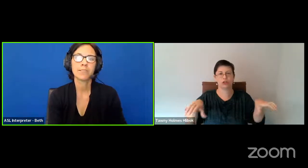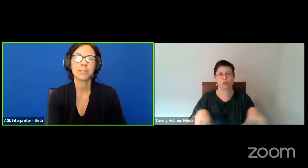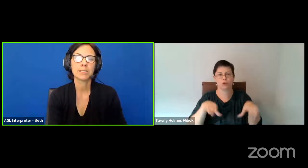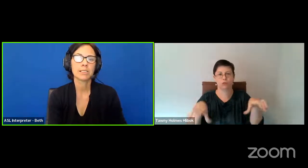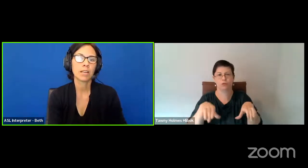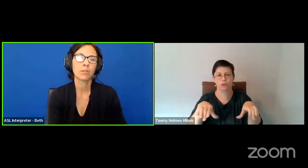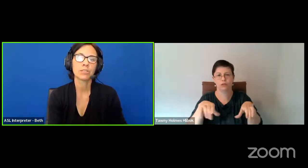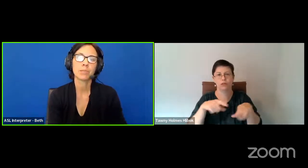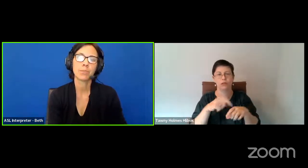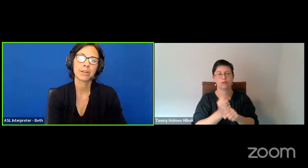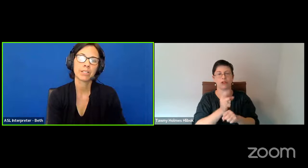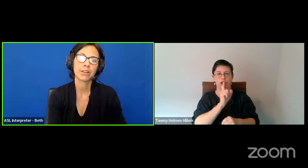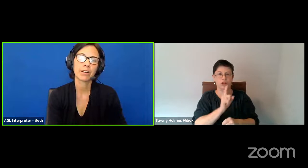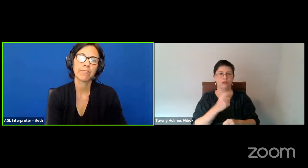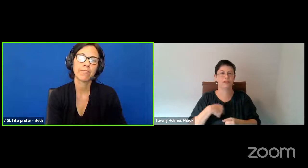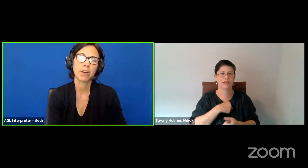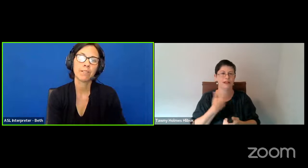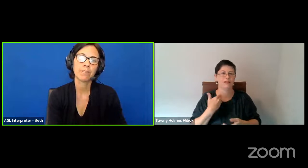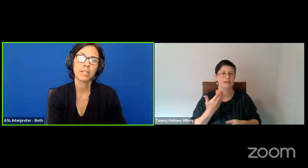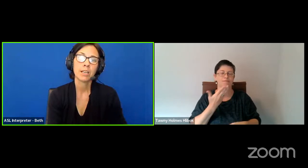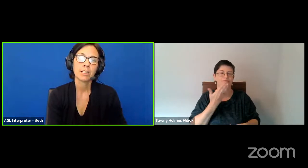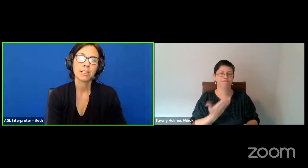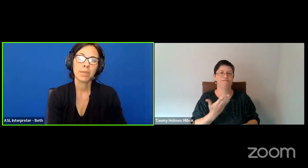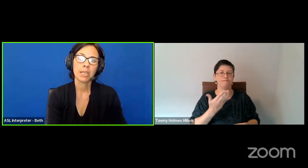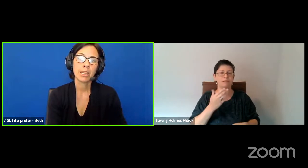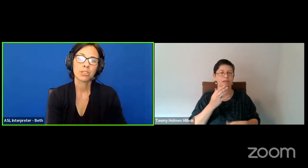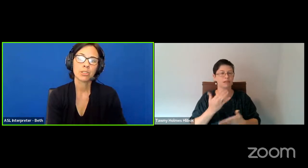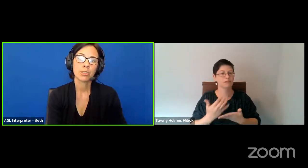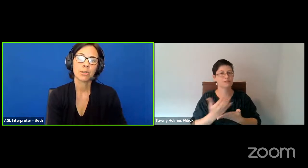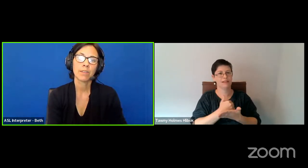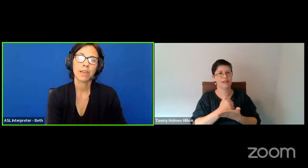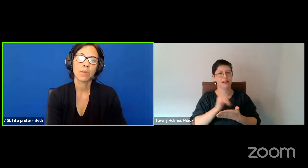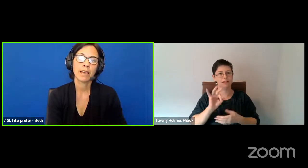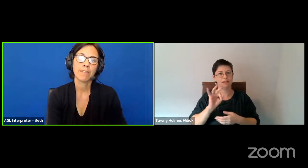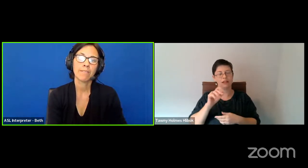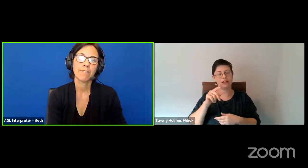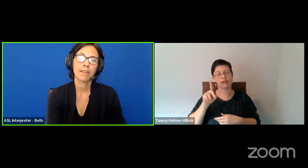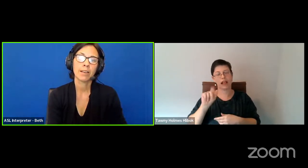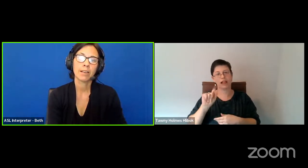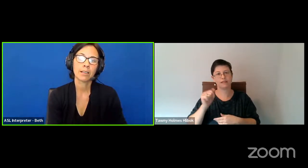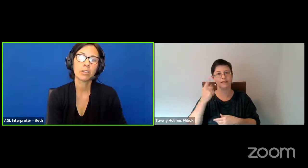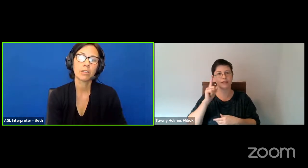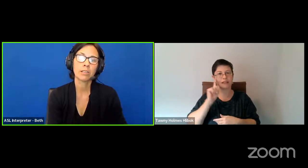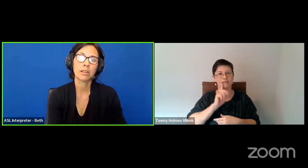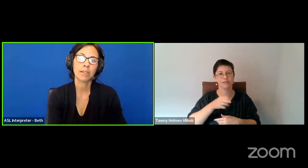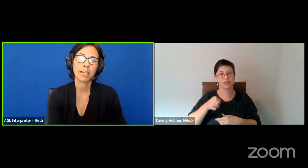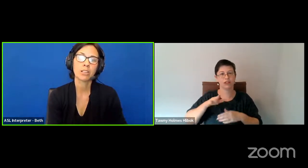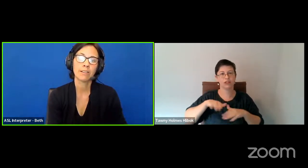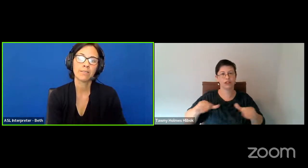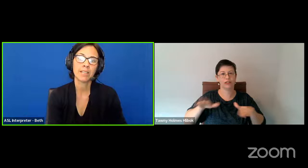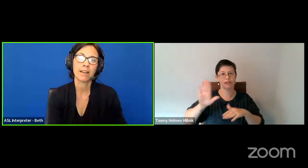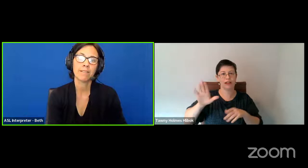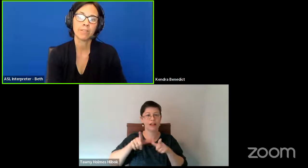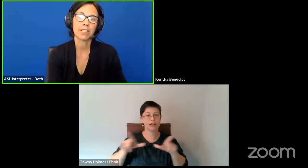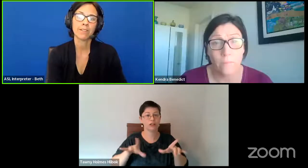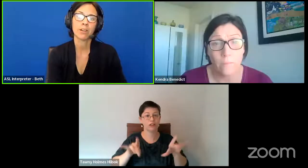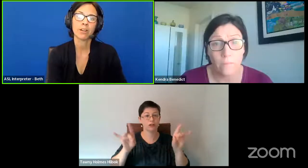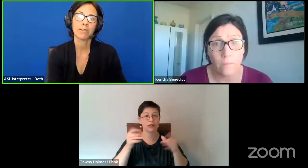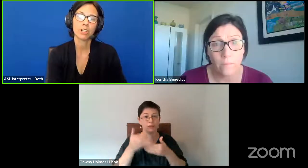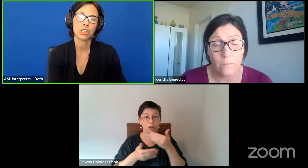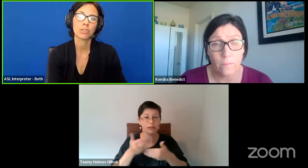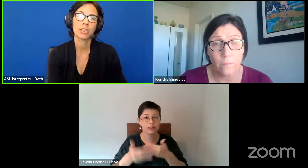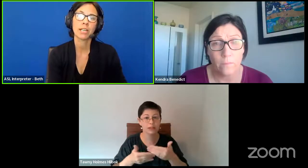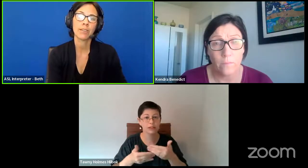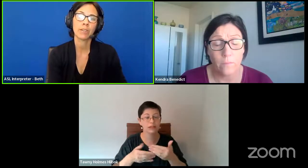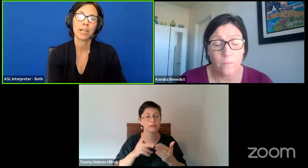including different stakeholders and players that are involved, to make sure that we have a good collection of data for deaf and hard of